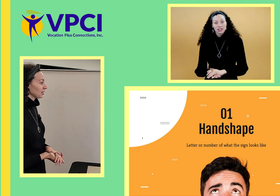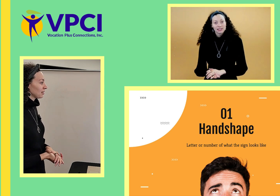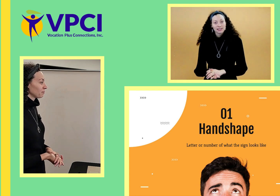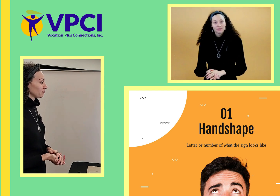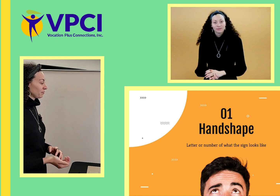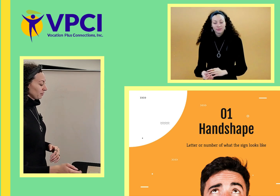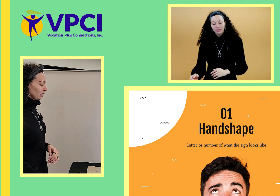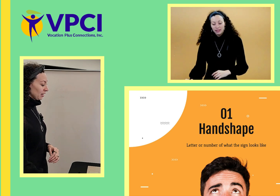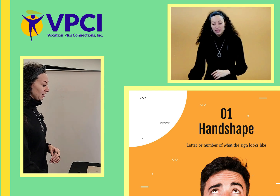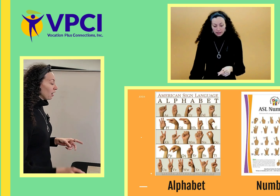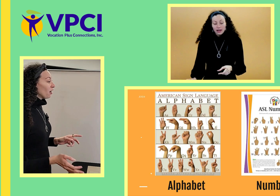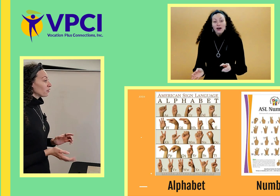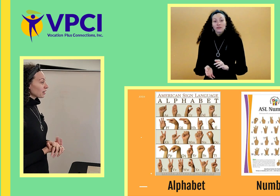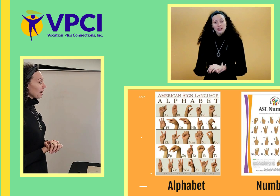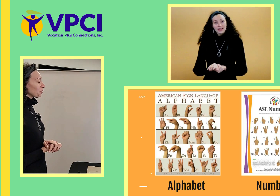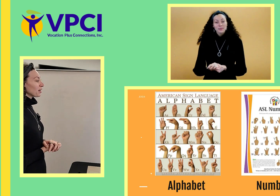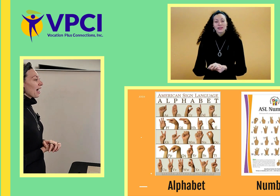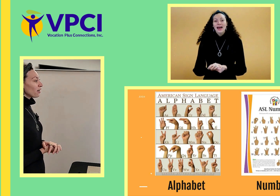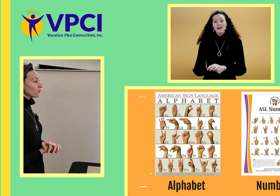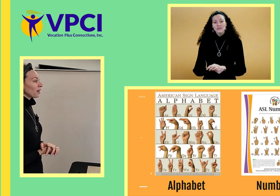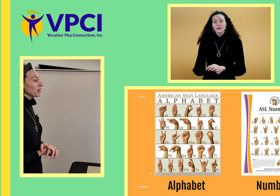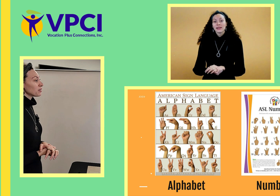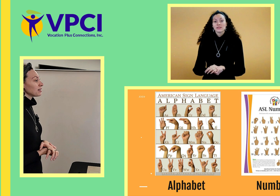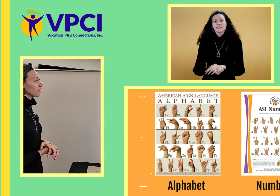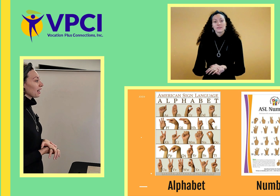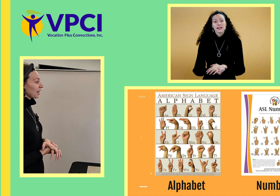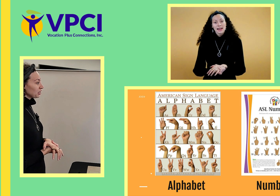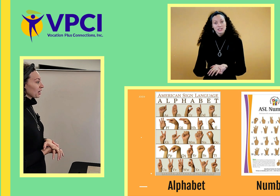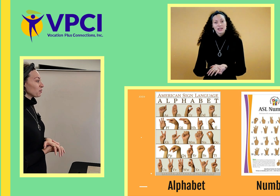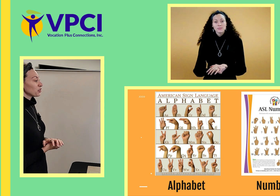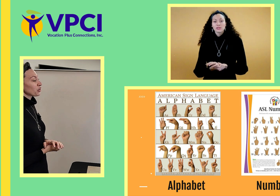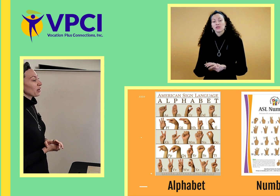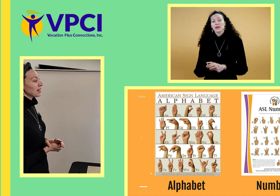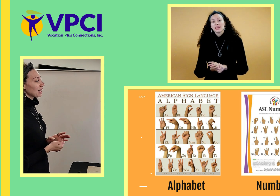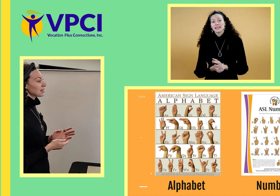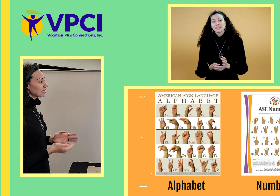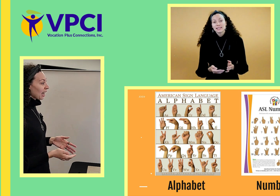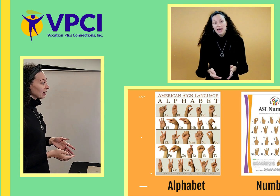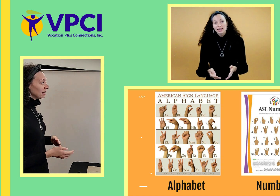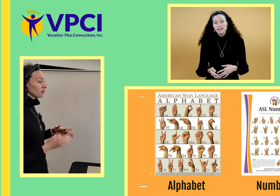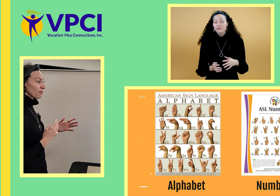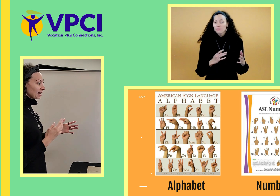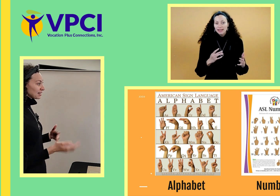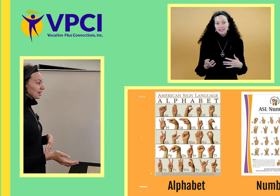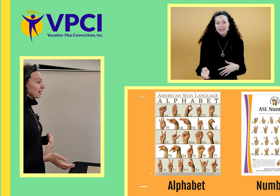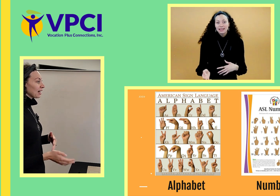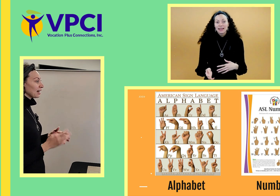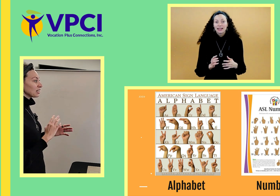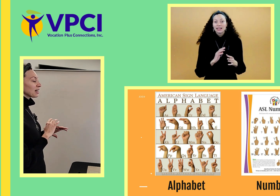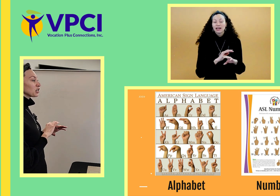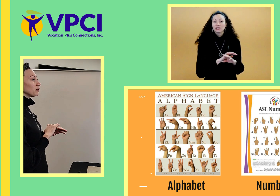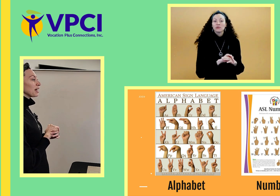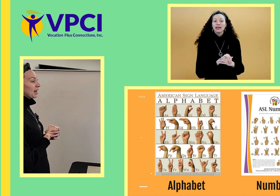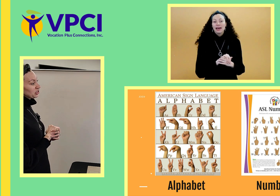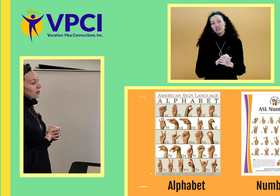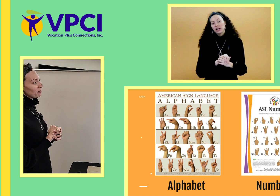sign looks. For example, the alphabet uses different hand shapes to showcase a sign from A to Z, and